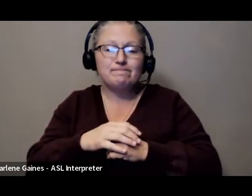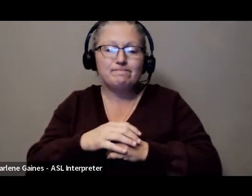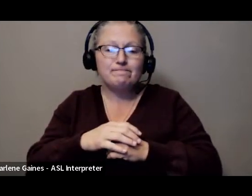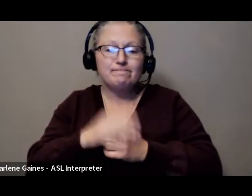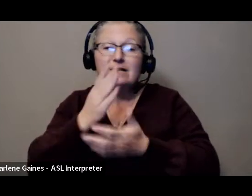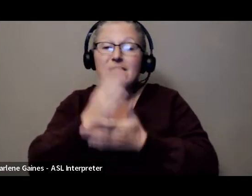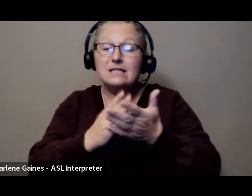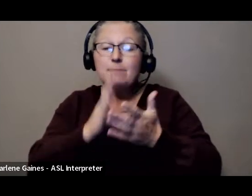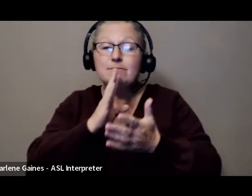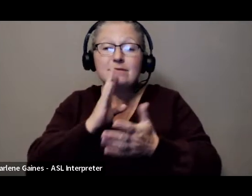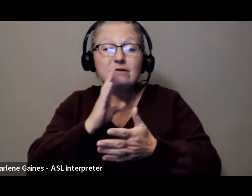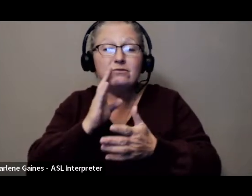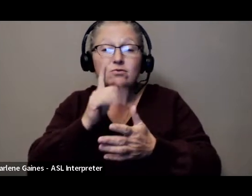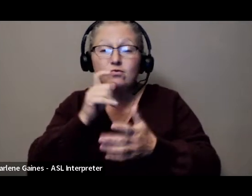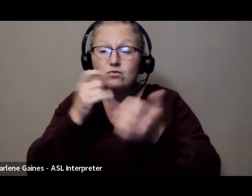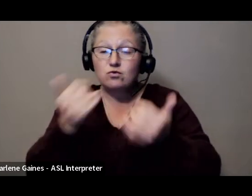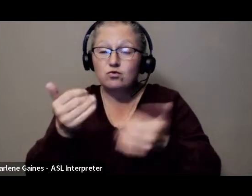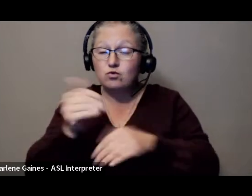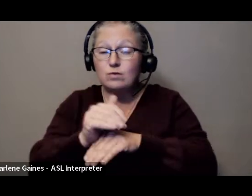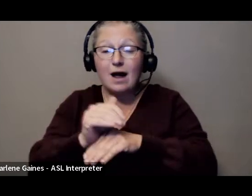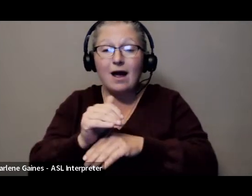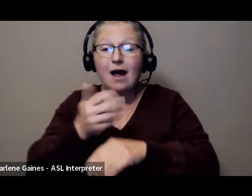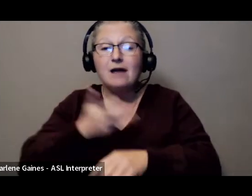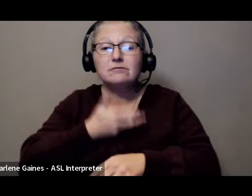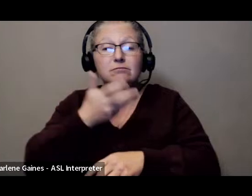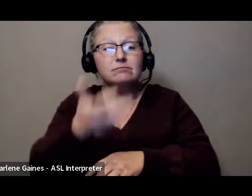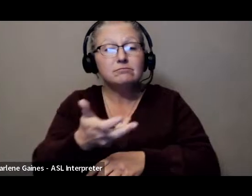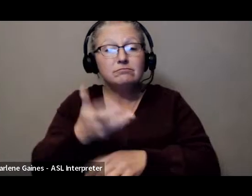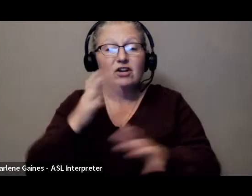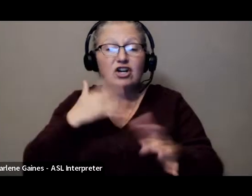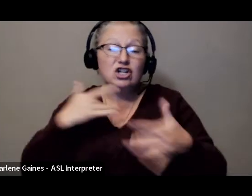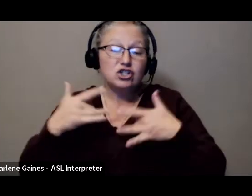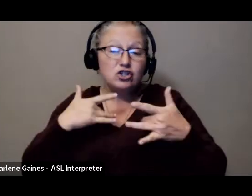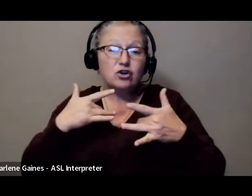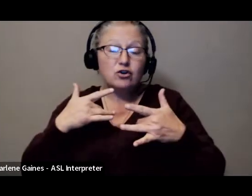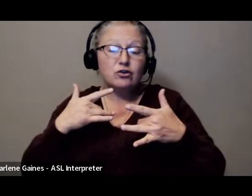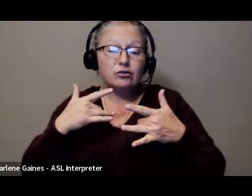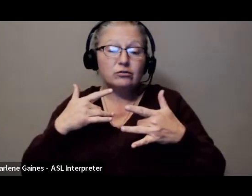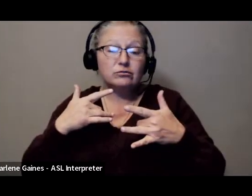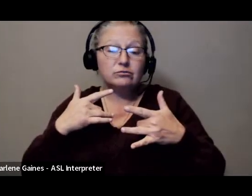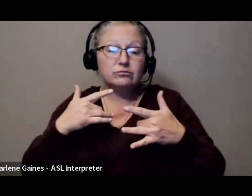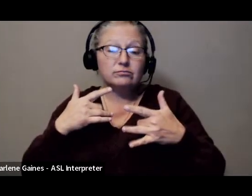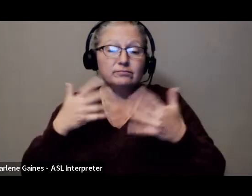Some speakers tonight have expressed concern over